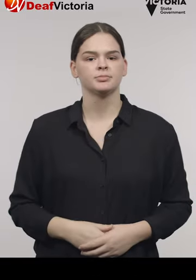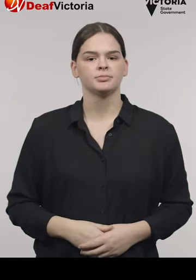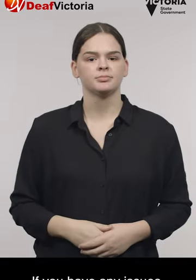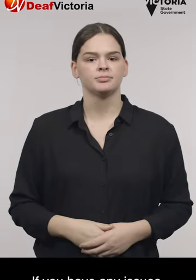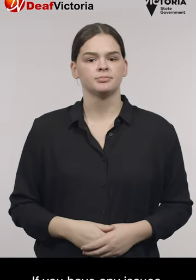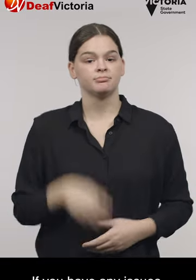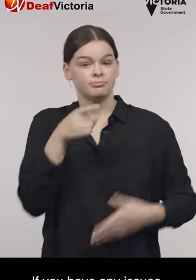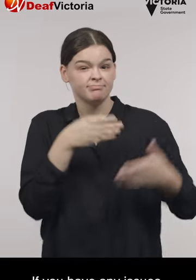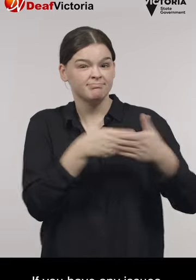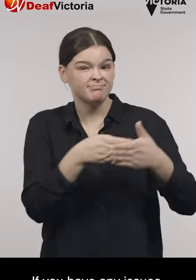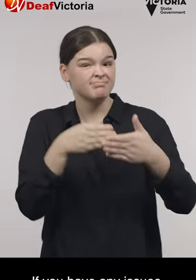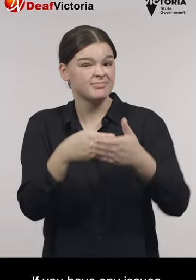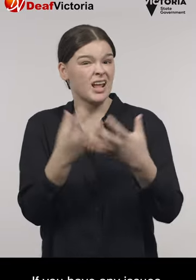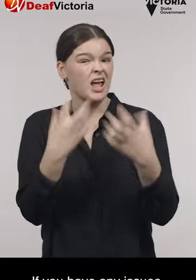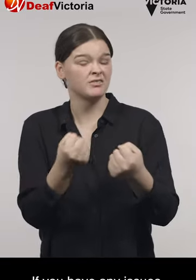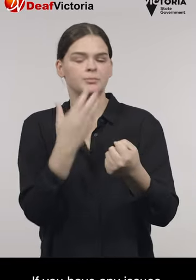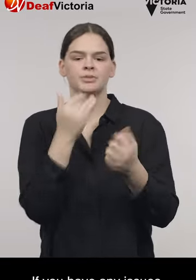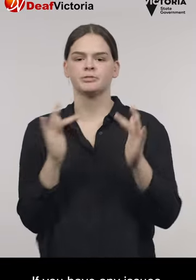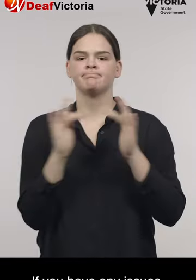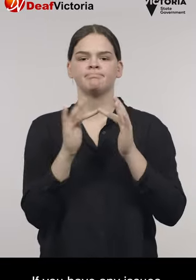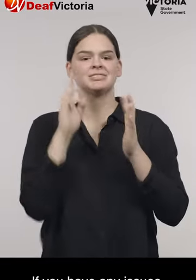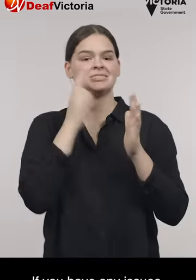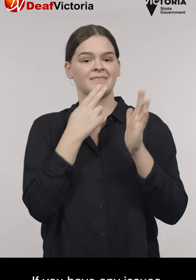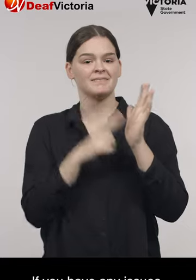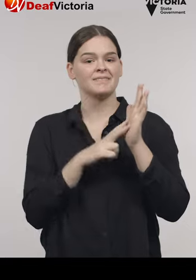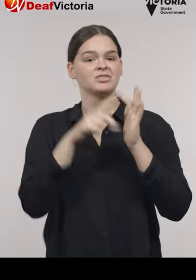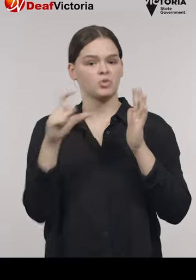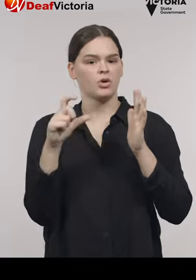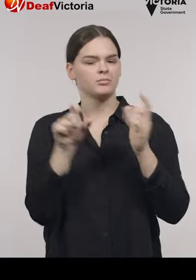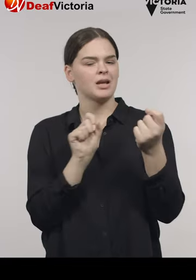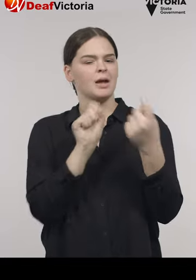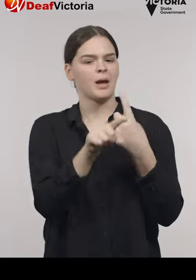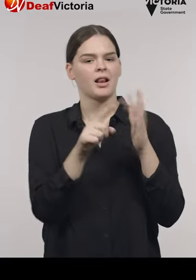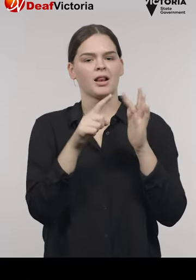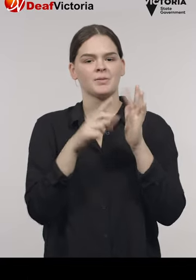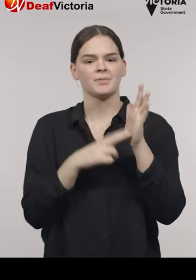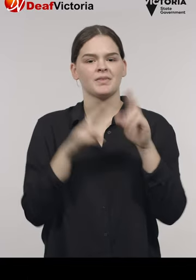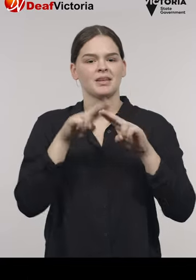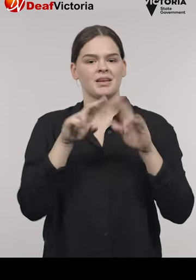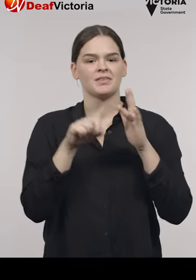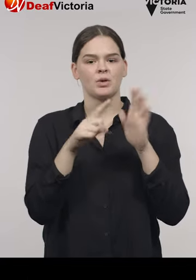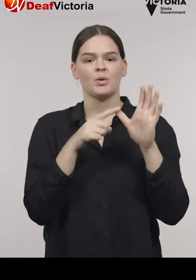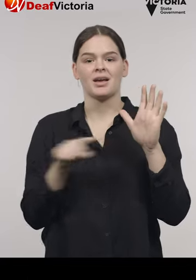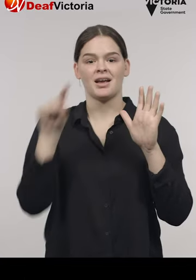If you have any issues, please contact DeafVictoria at info at deafvictoria